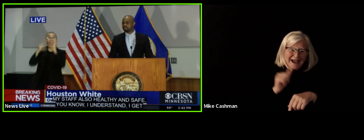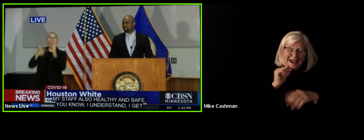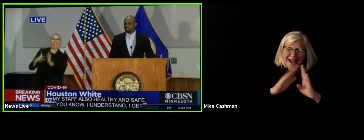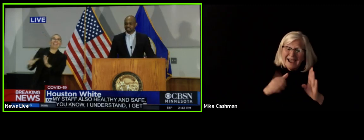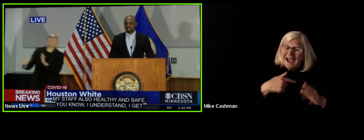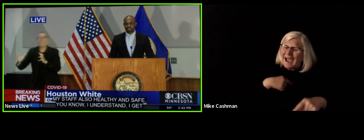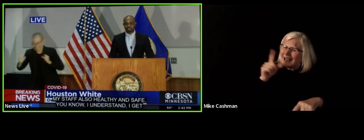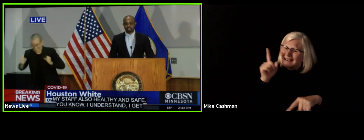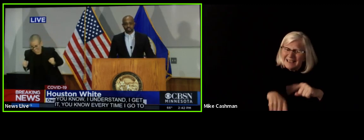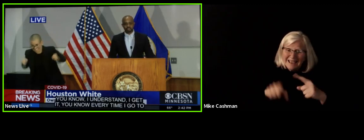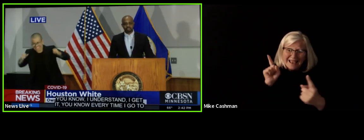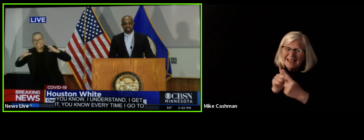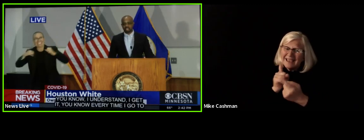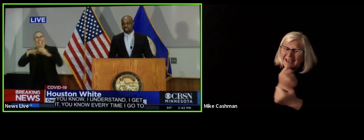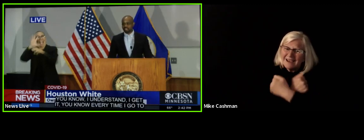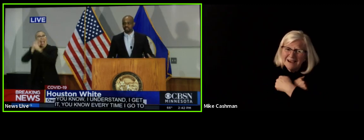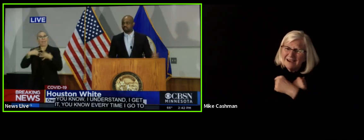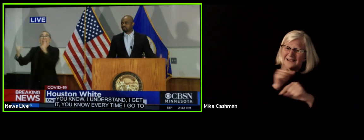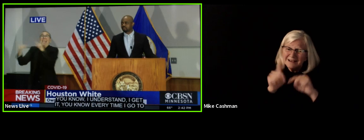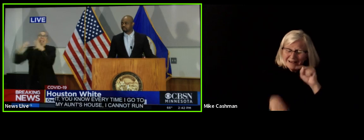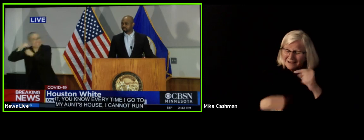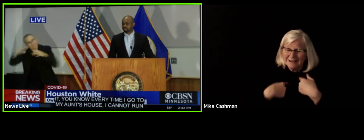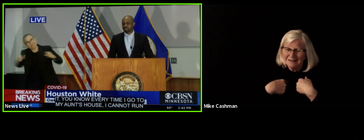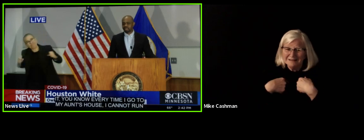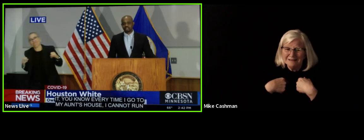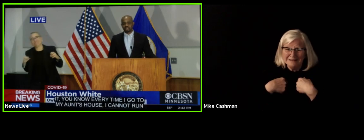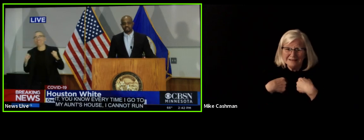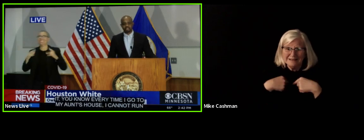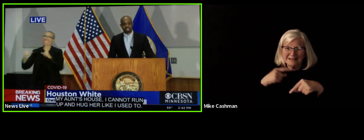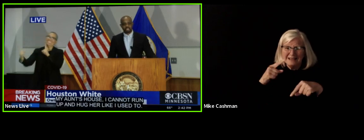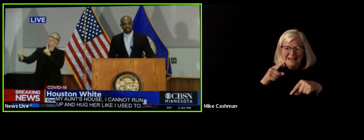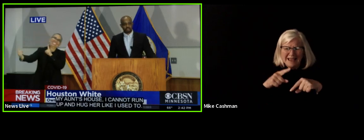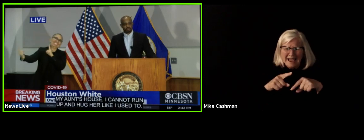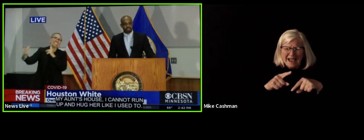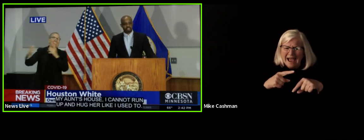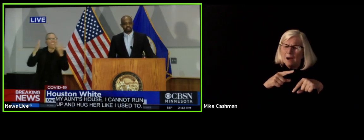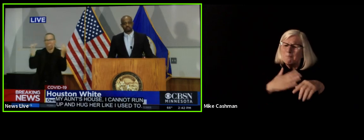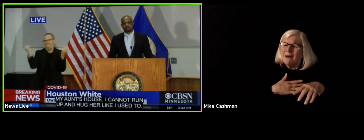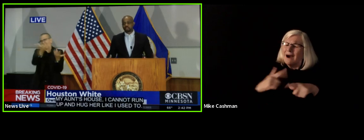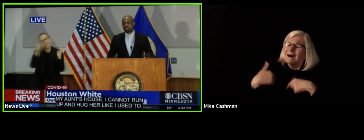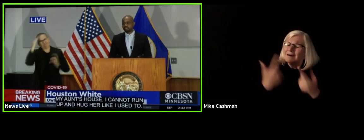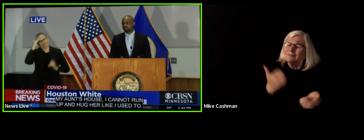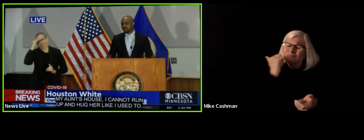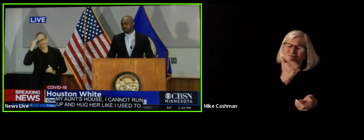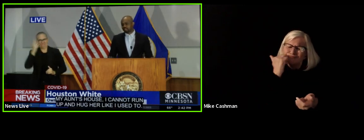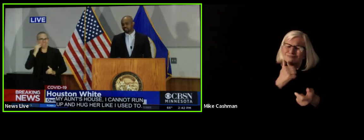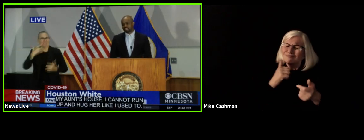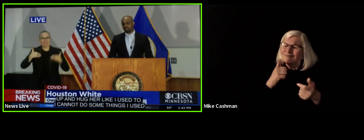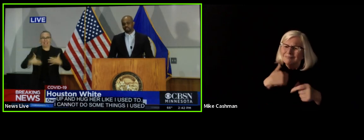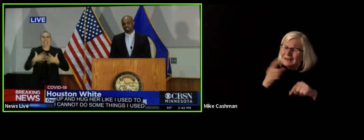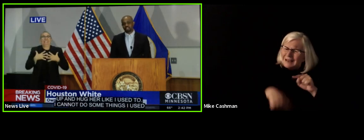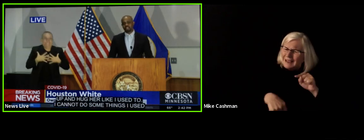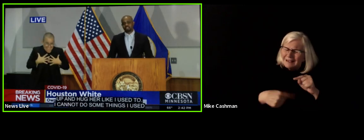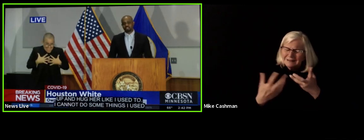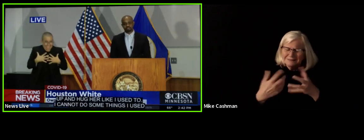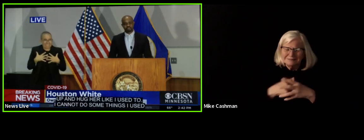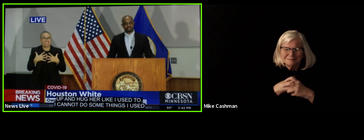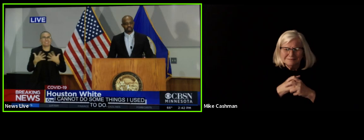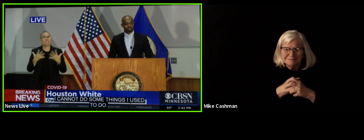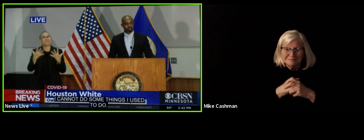some of the things that I used to do. I get it. We all are going through a lot of that. But in this moment, I think we have to think about the